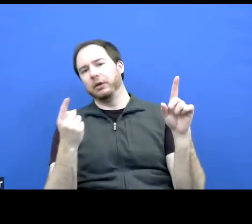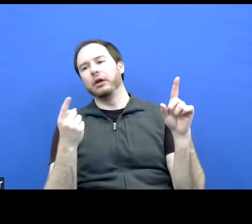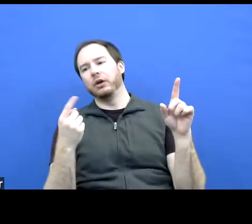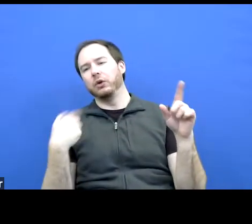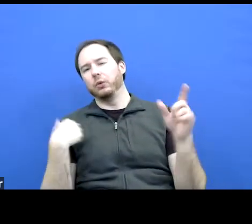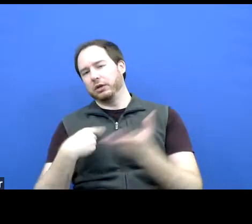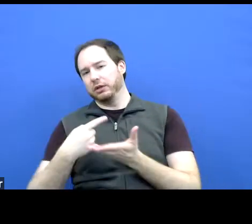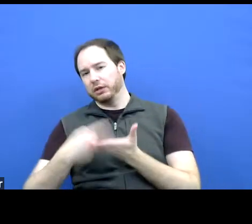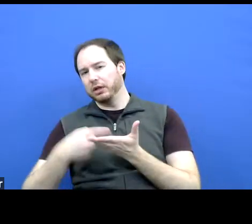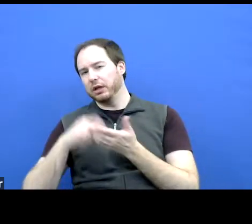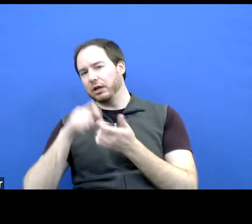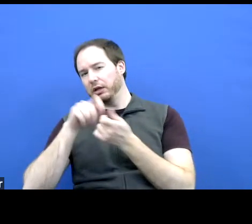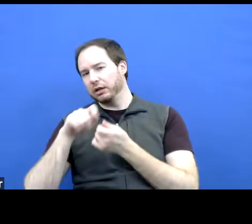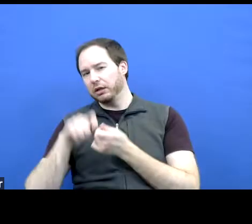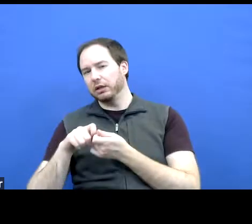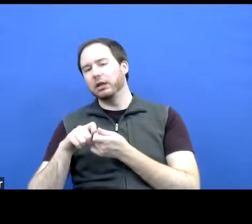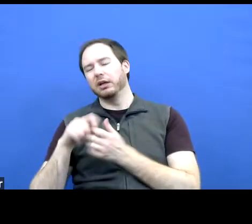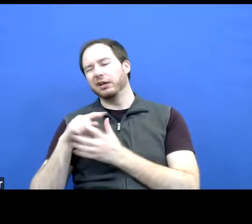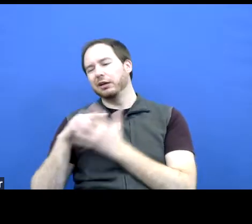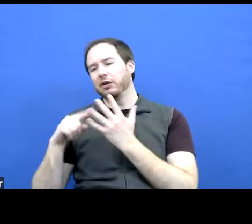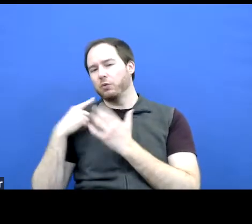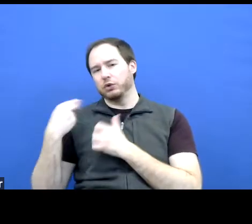and maybe one other board member